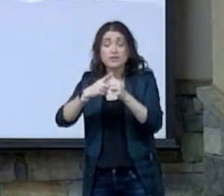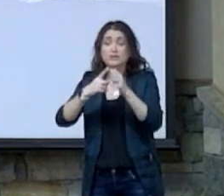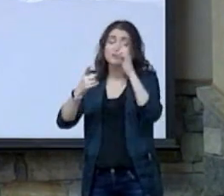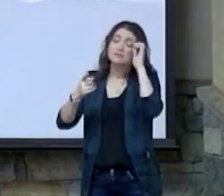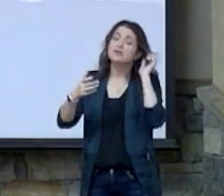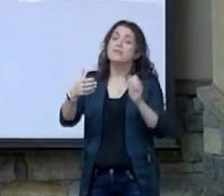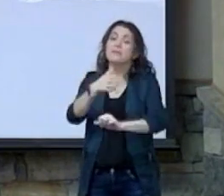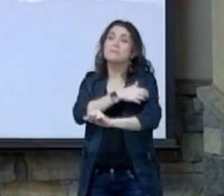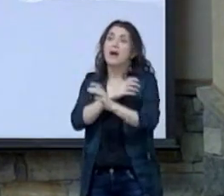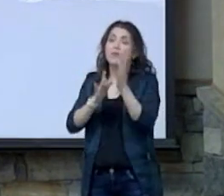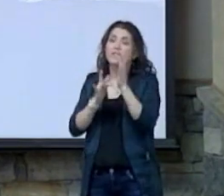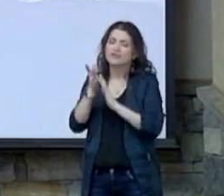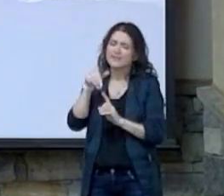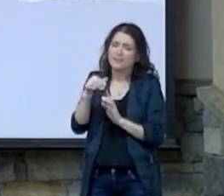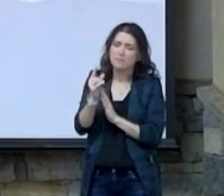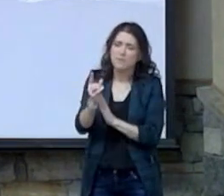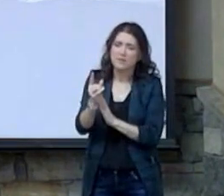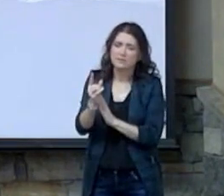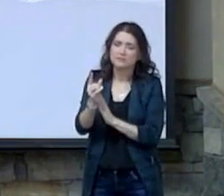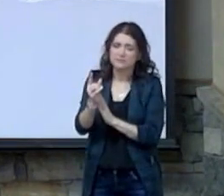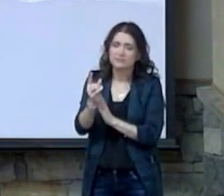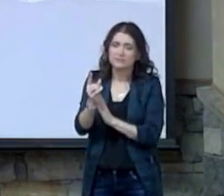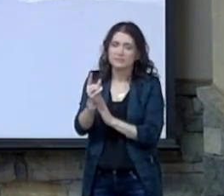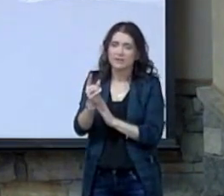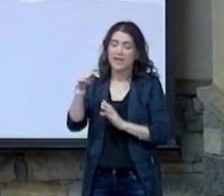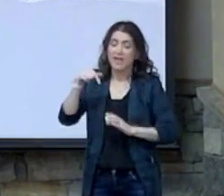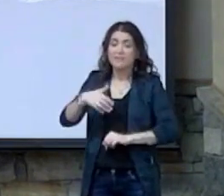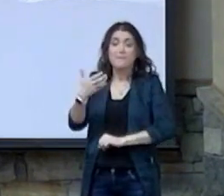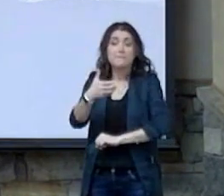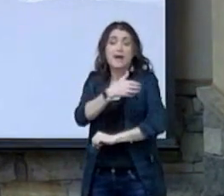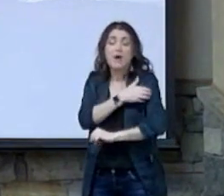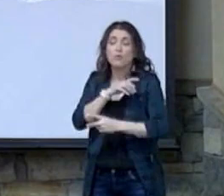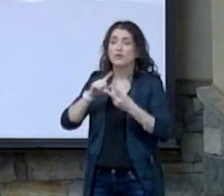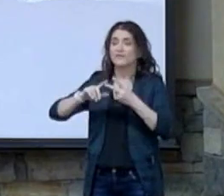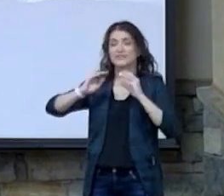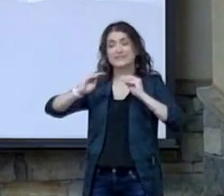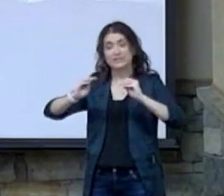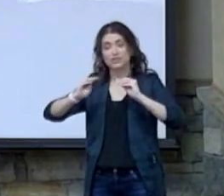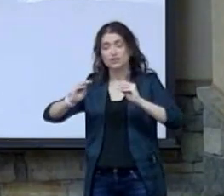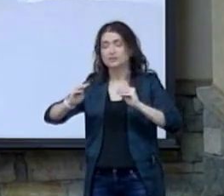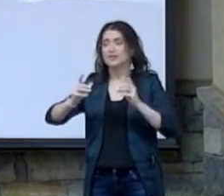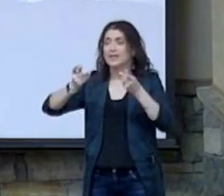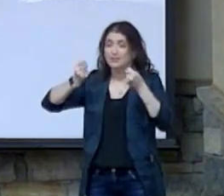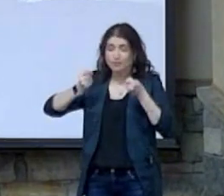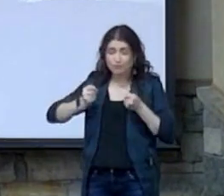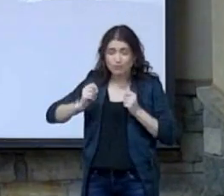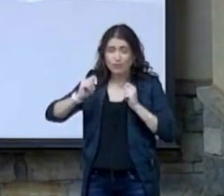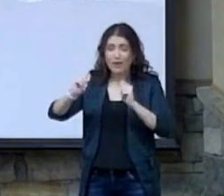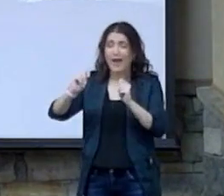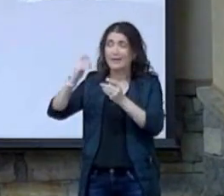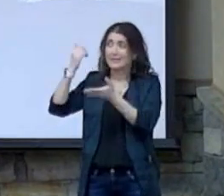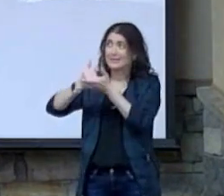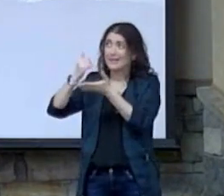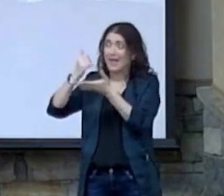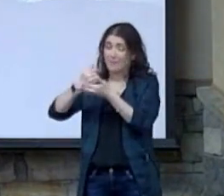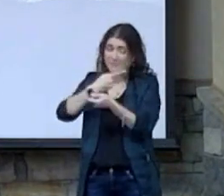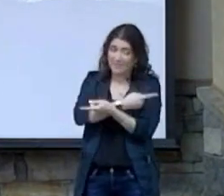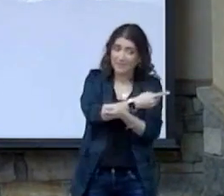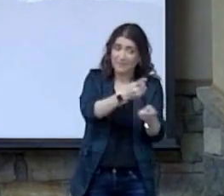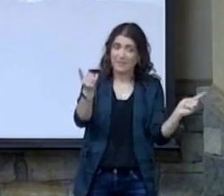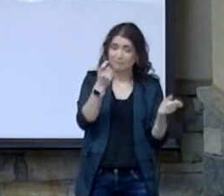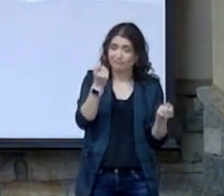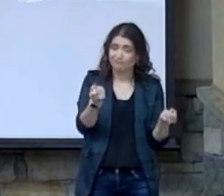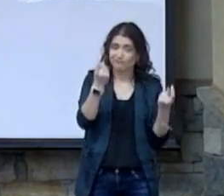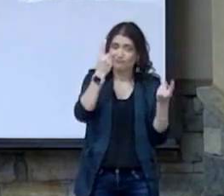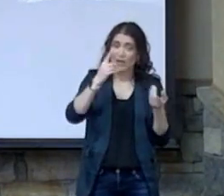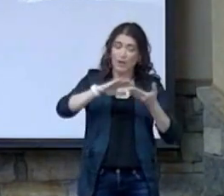power of Jesus in the moment here. In the power of His teaching as He is trying to help them understand what